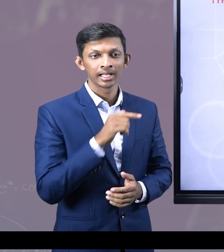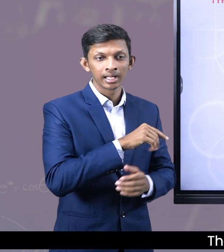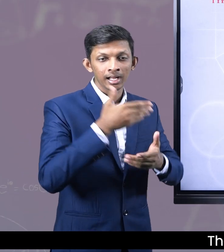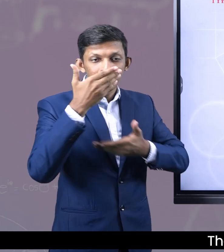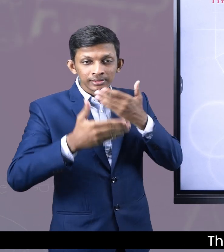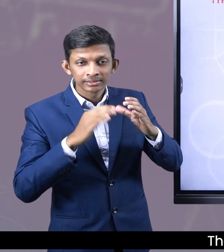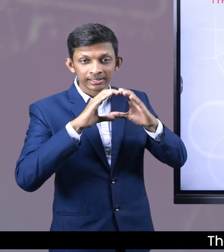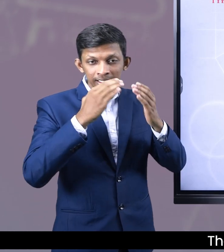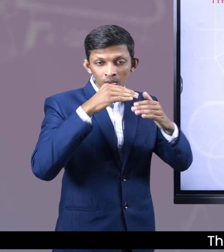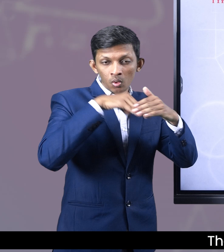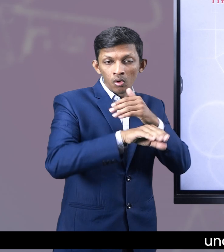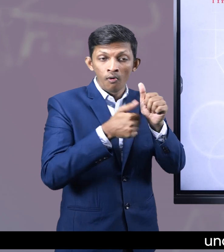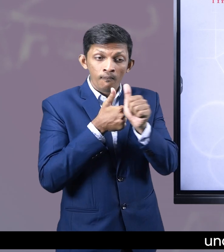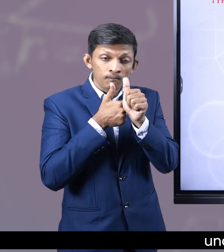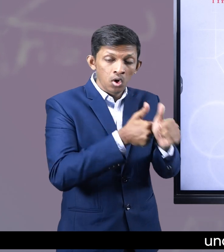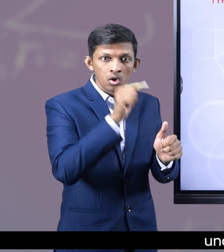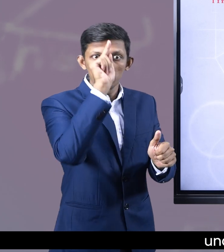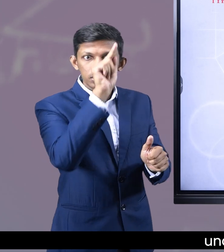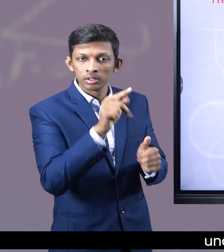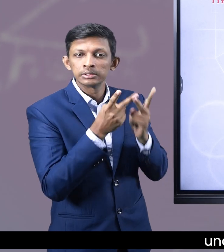The angles are classified under the following types.